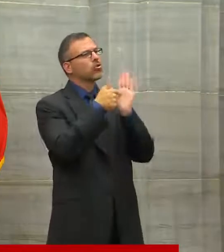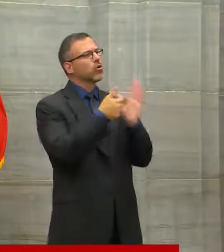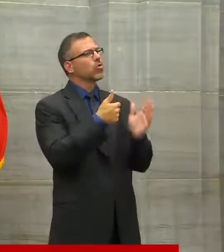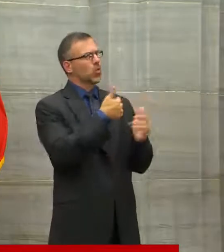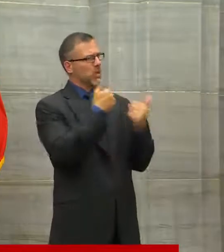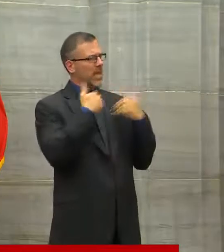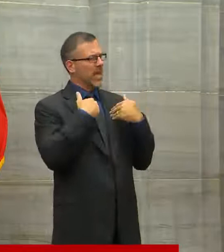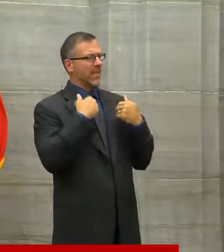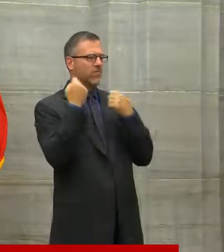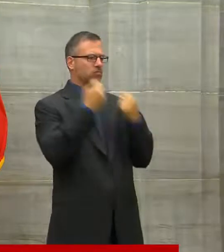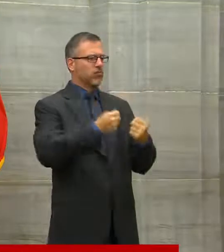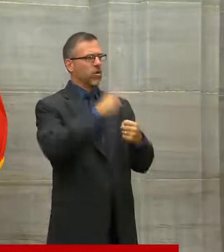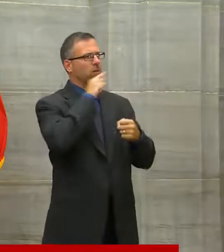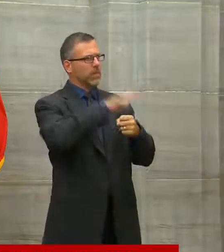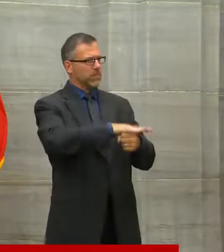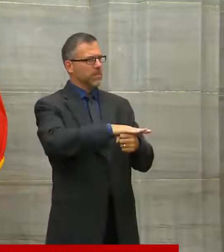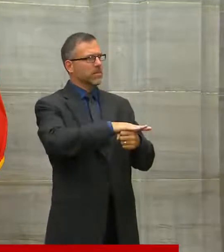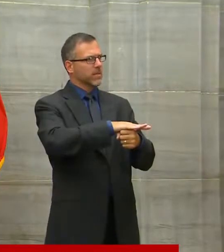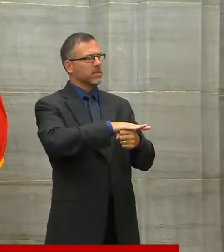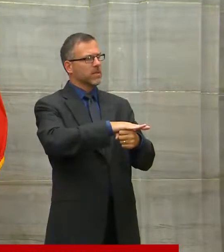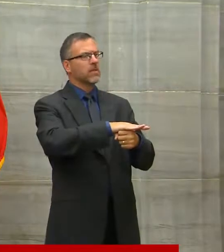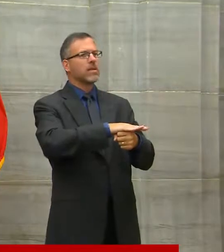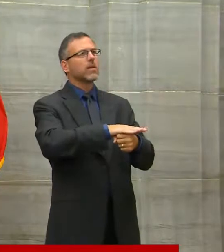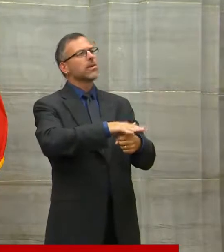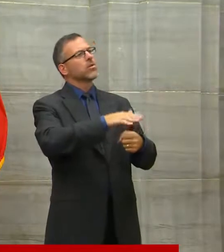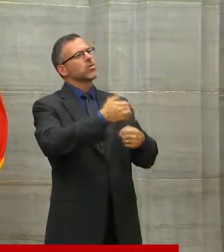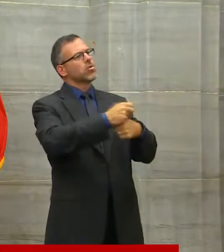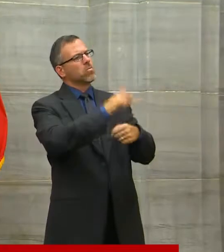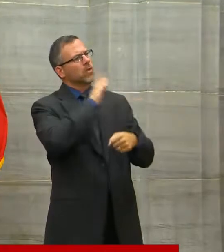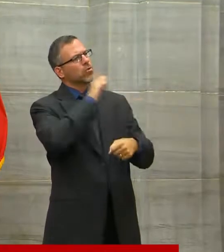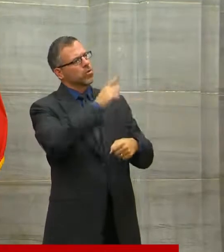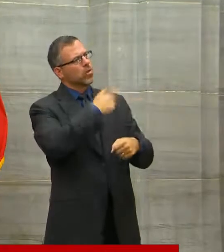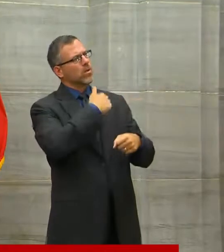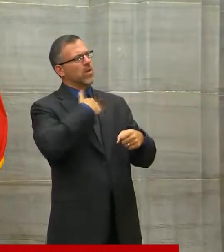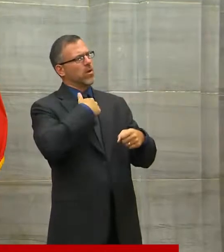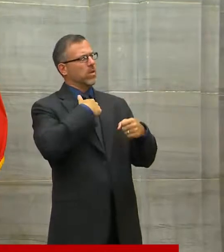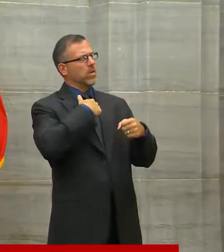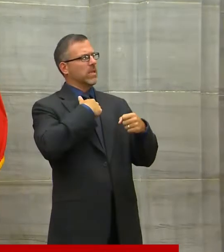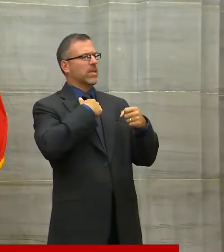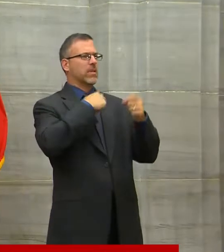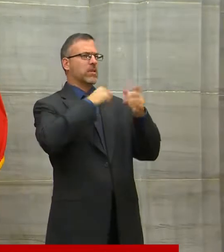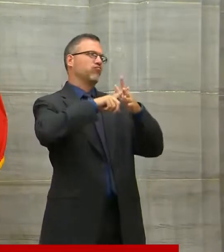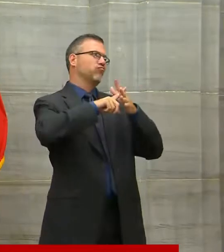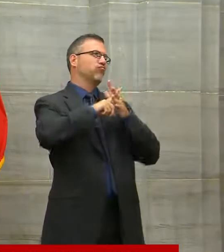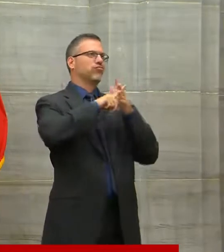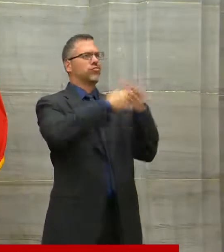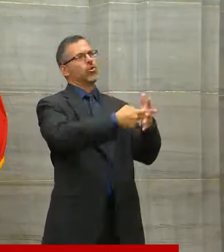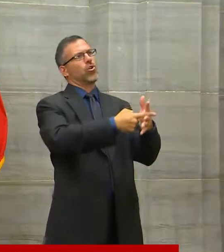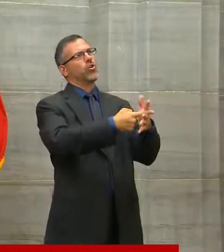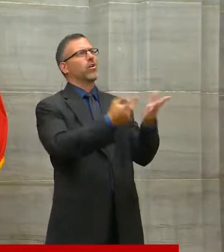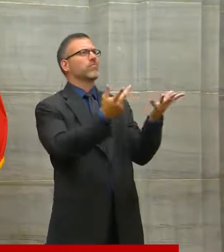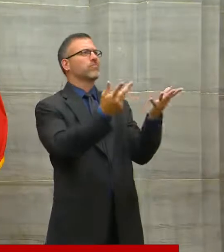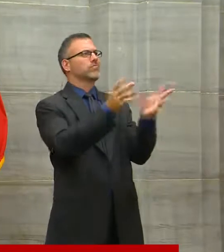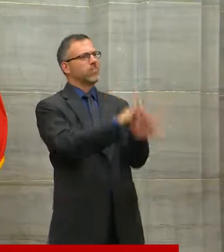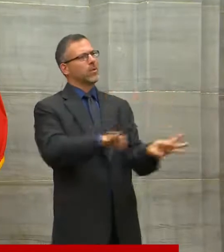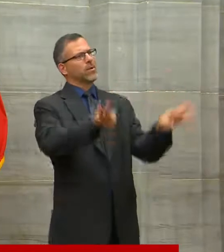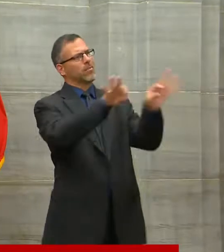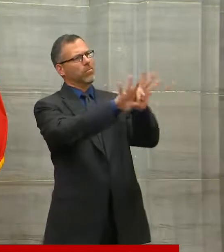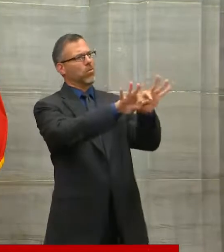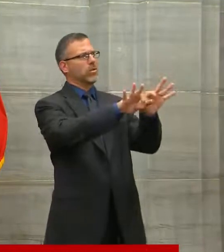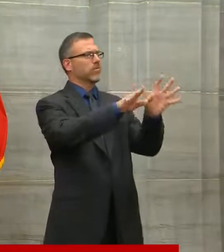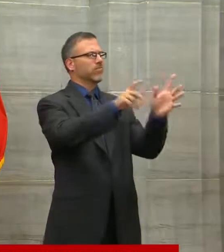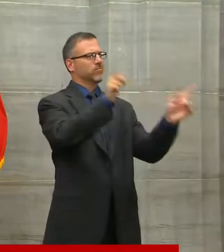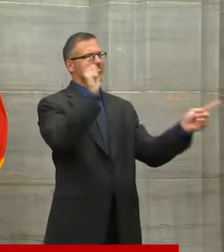have to elevating a conversation that is important, especially